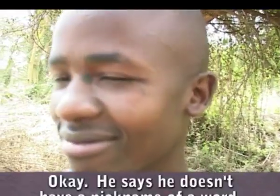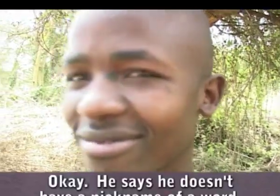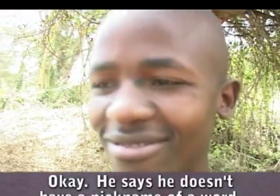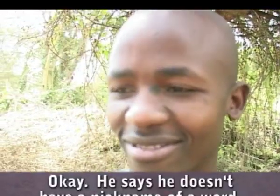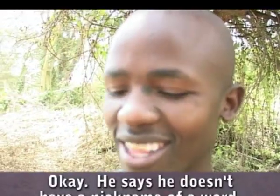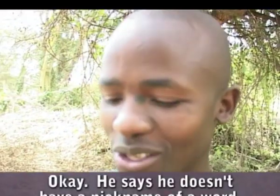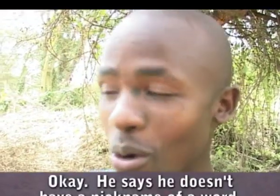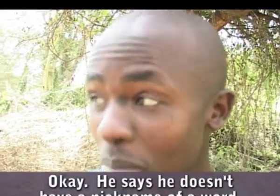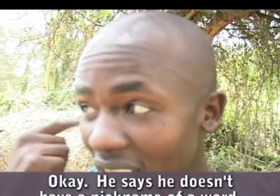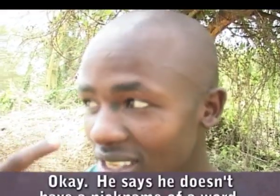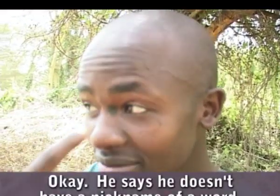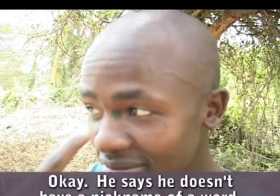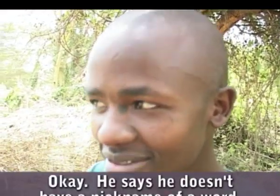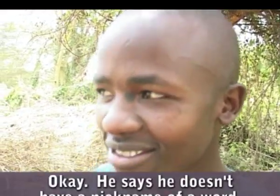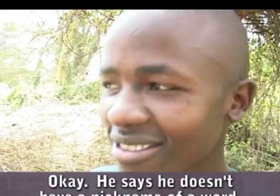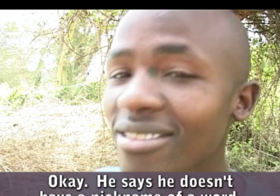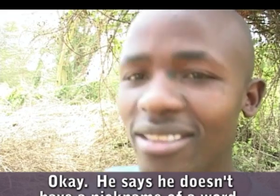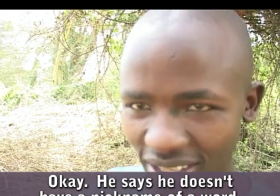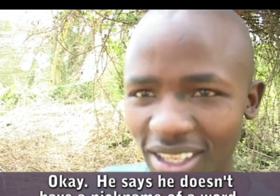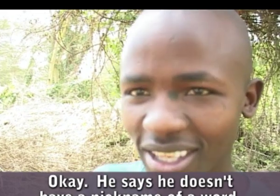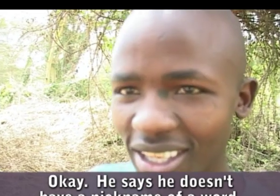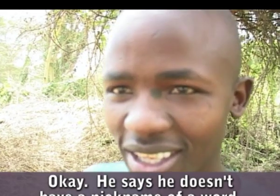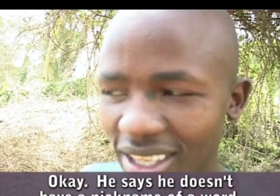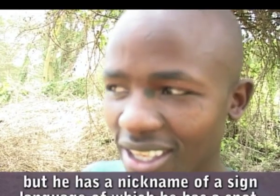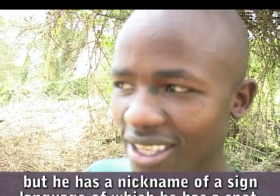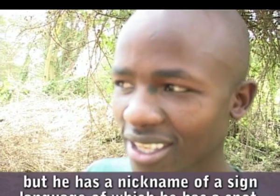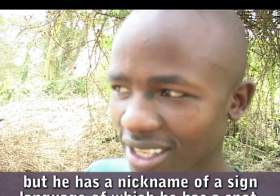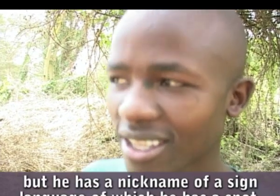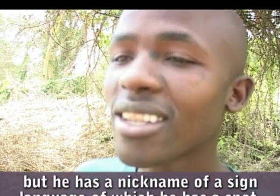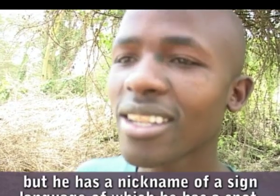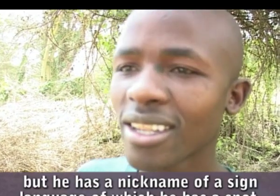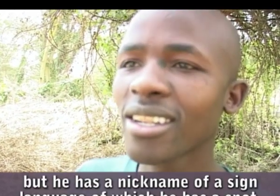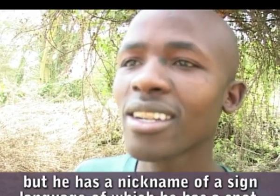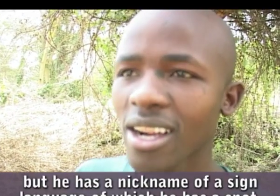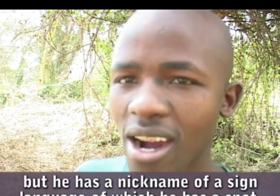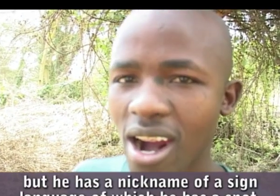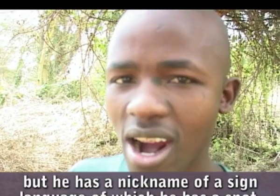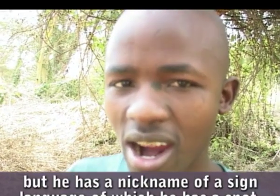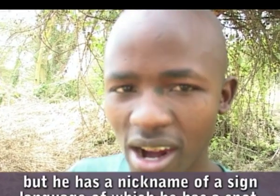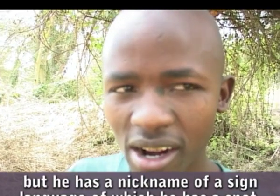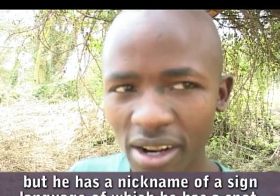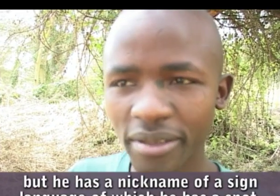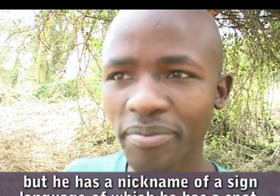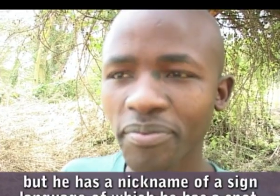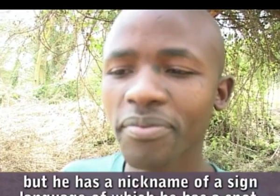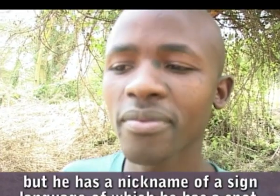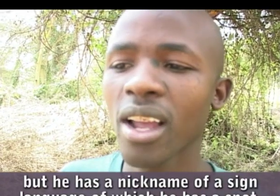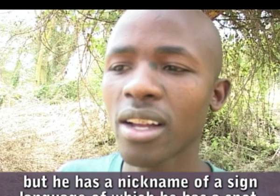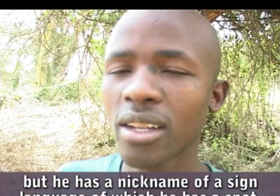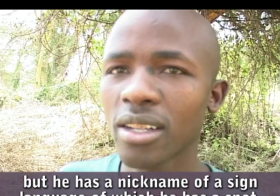Okay. He says he doesn't have a nickname of a word, but he has a nickname of a sign language, of which he